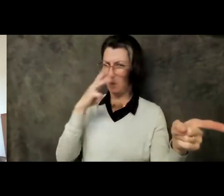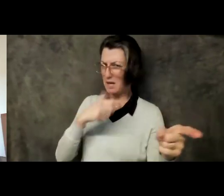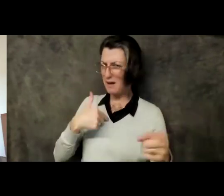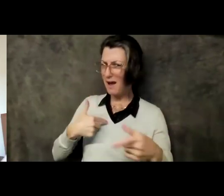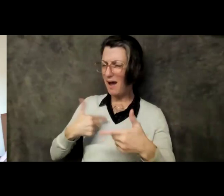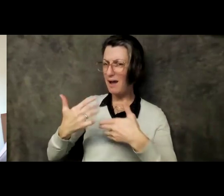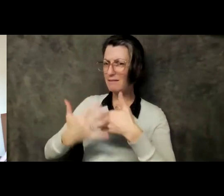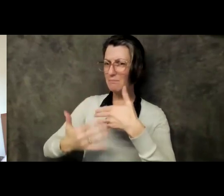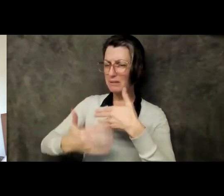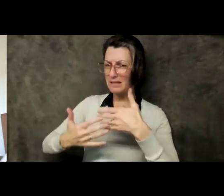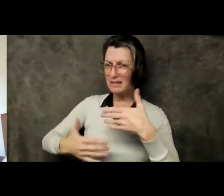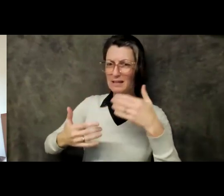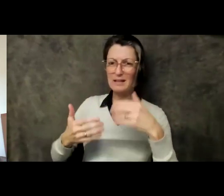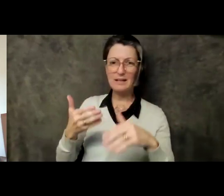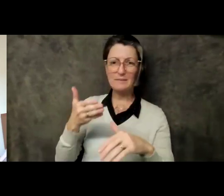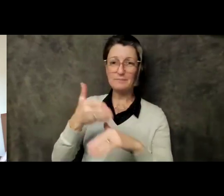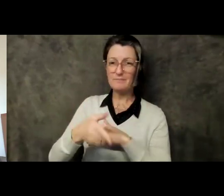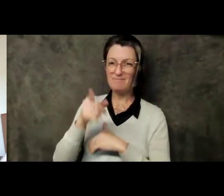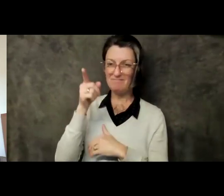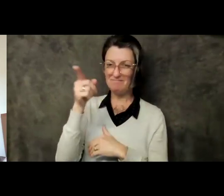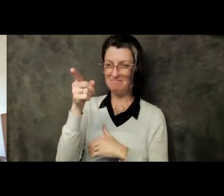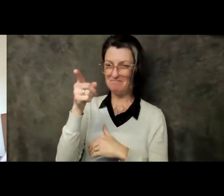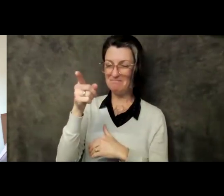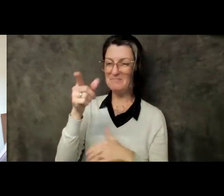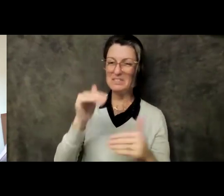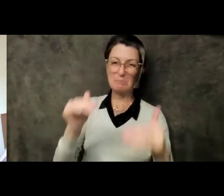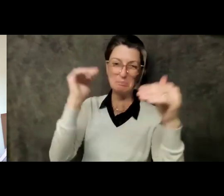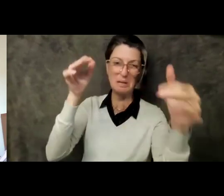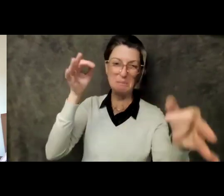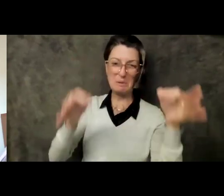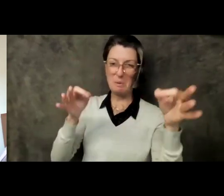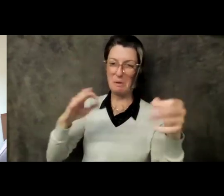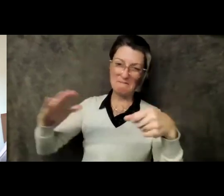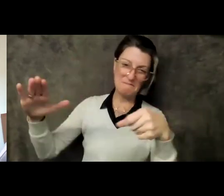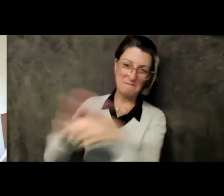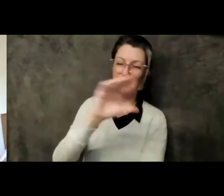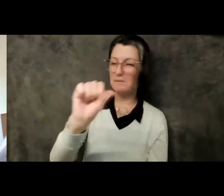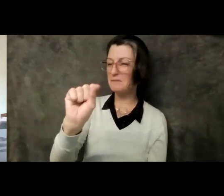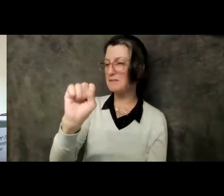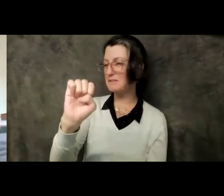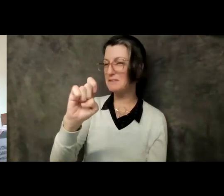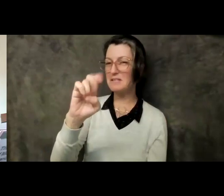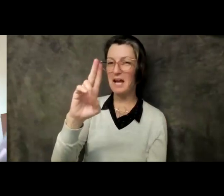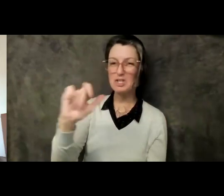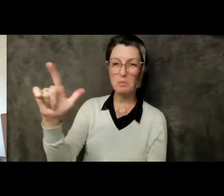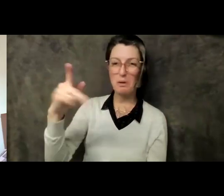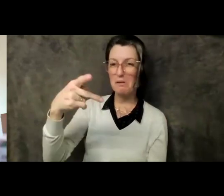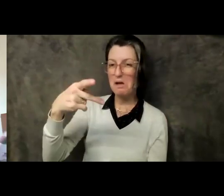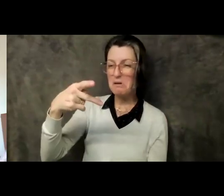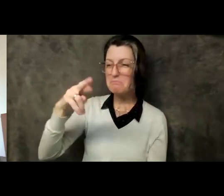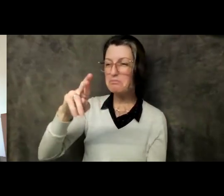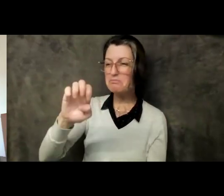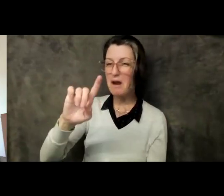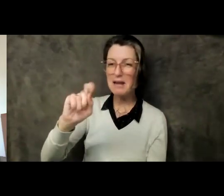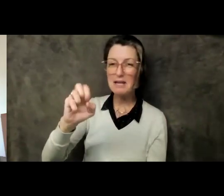the sexual predator-infested Supreme Court overturns our Roe v. Wade, like some strange sort of